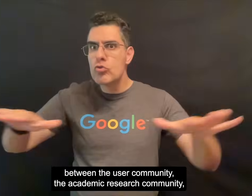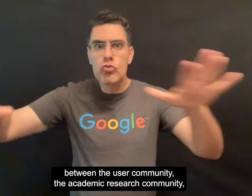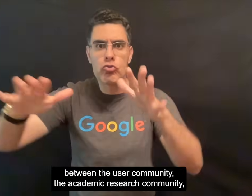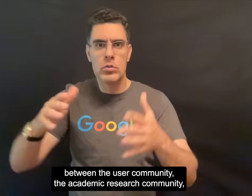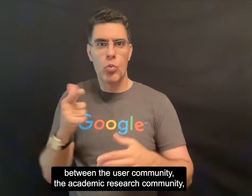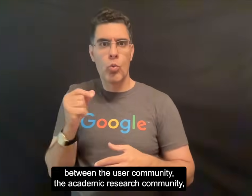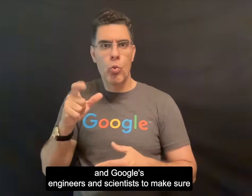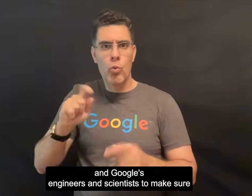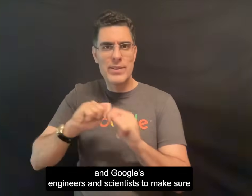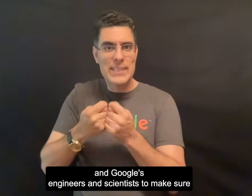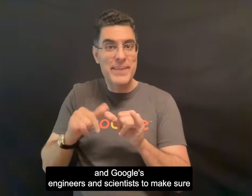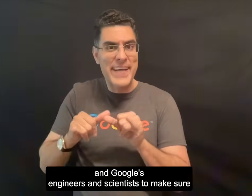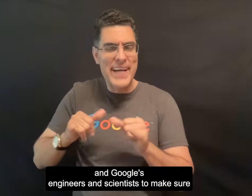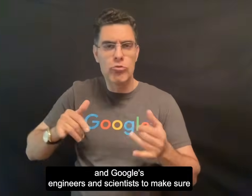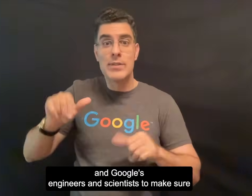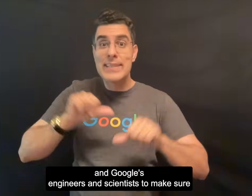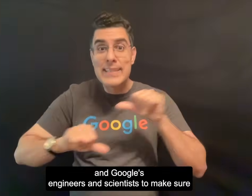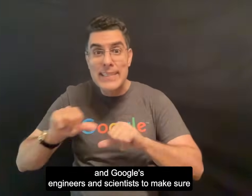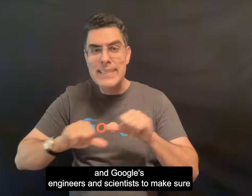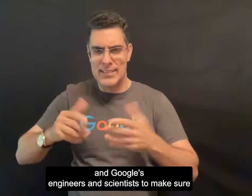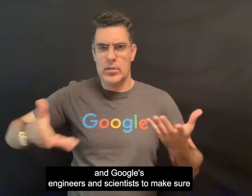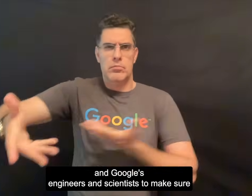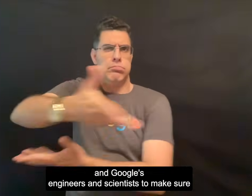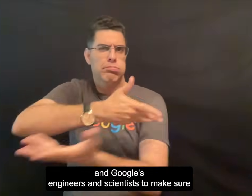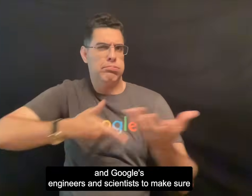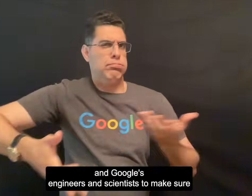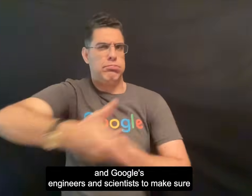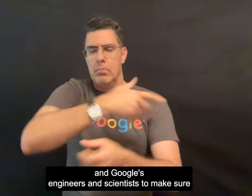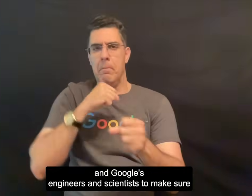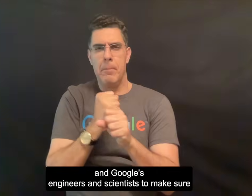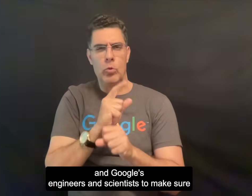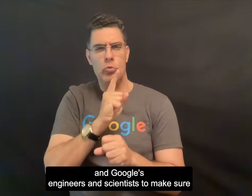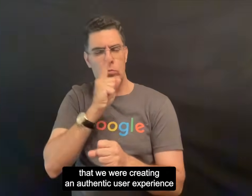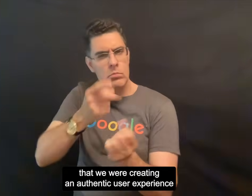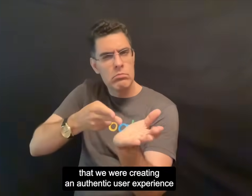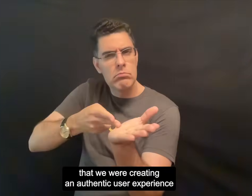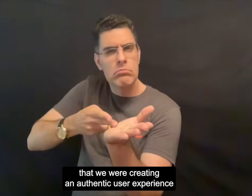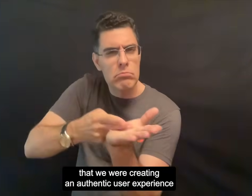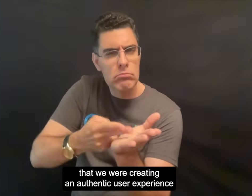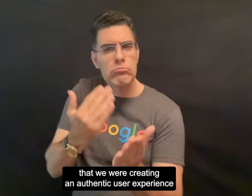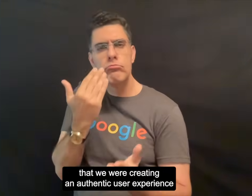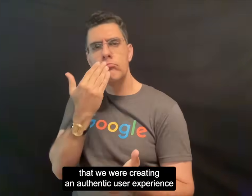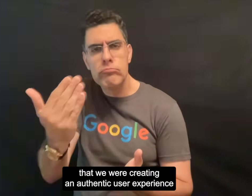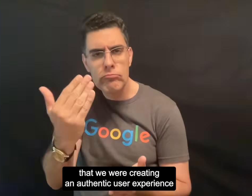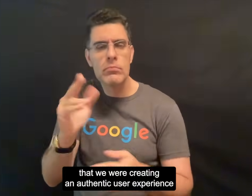and Google's engineers and scientists, to make sure that we were creating an